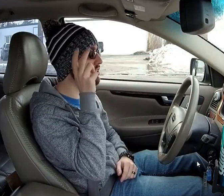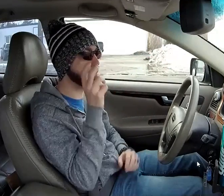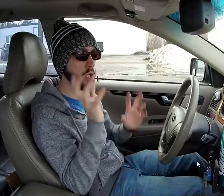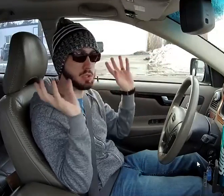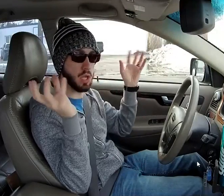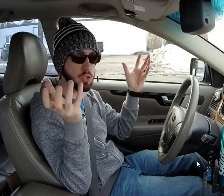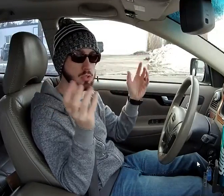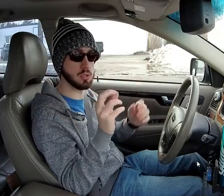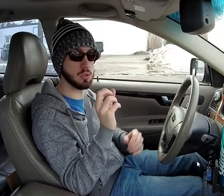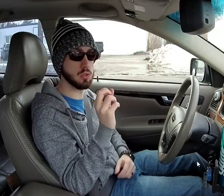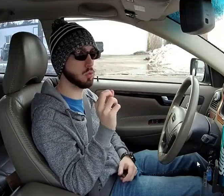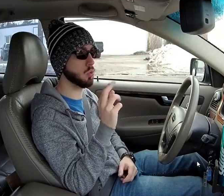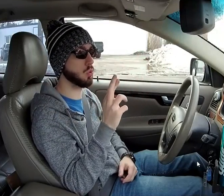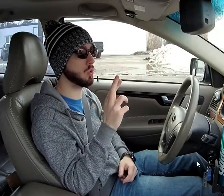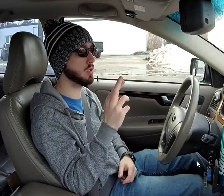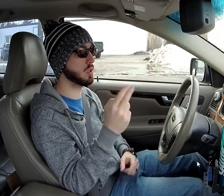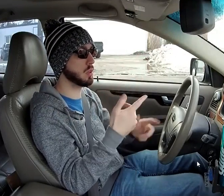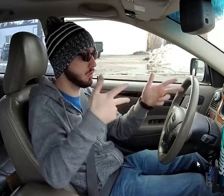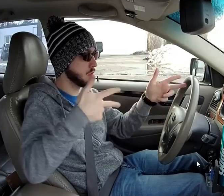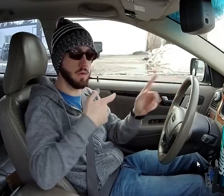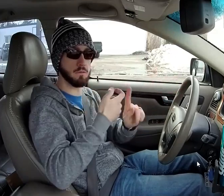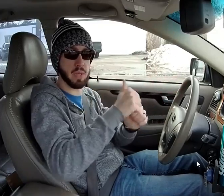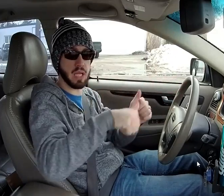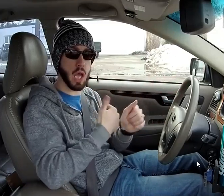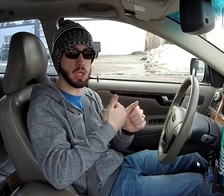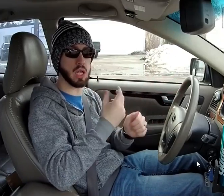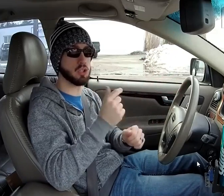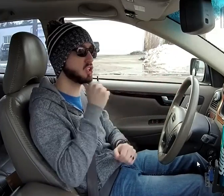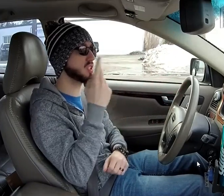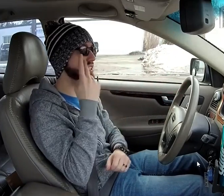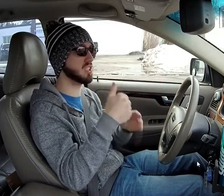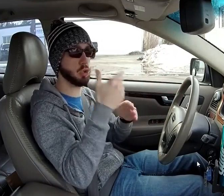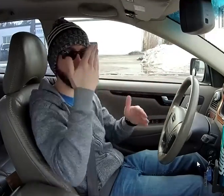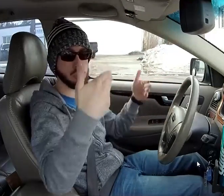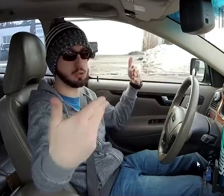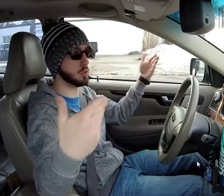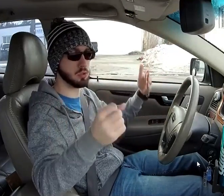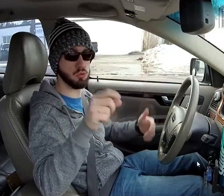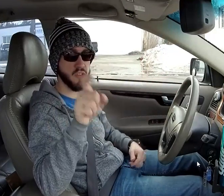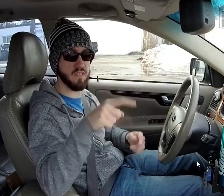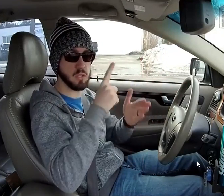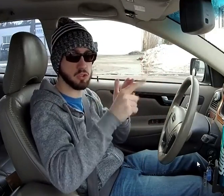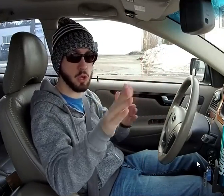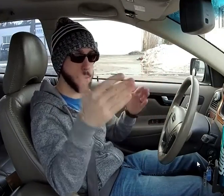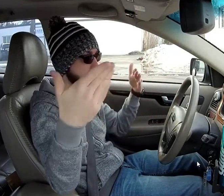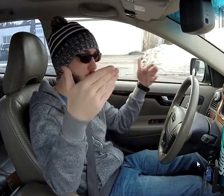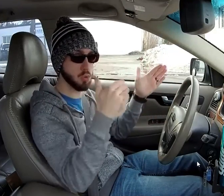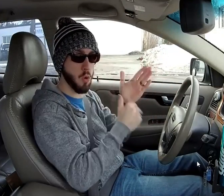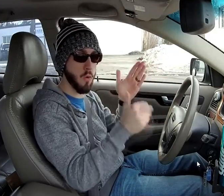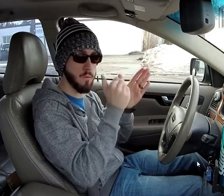deaf people can't really hear the sirens, or if they're from behind them. You have to